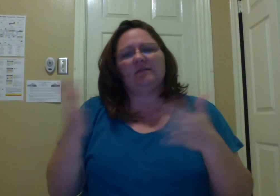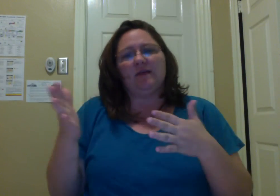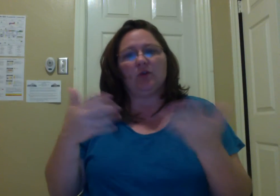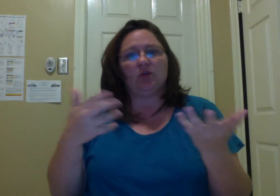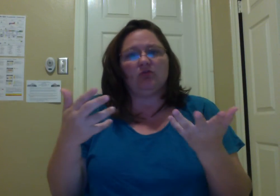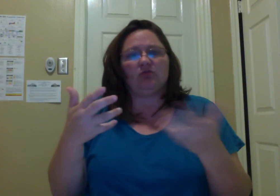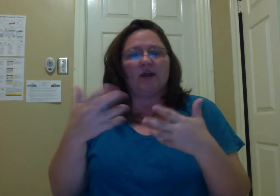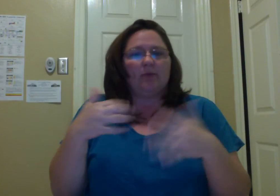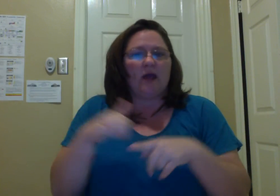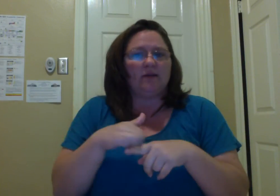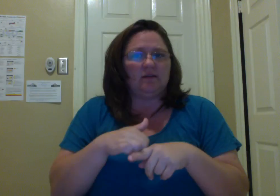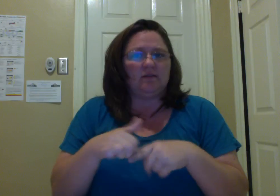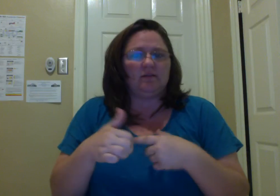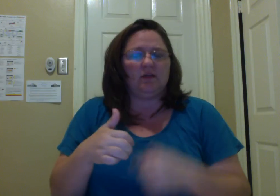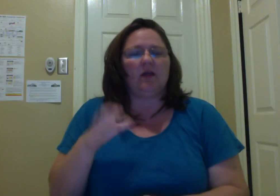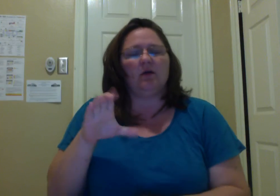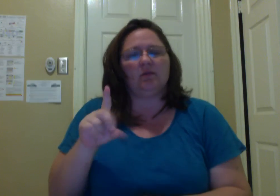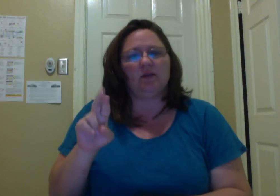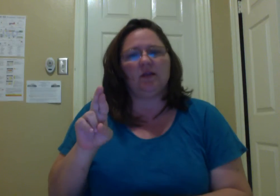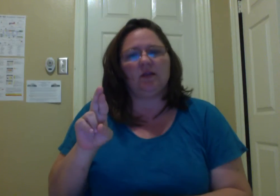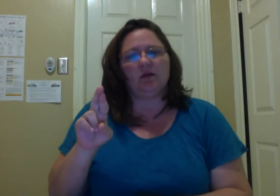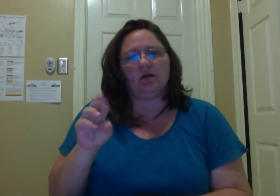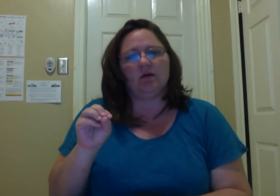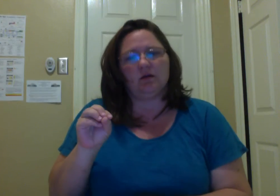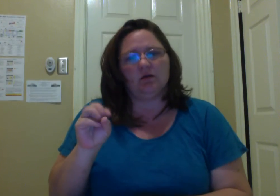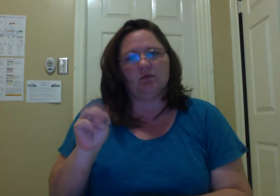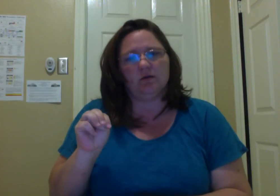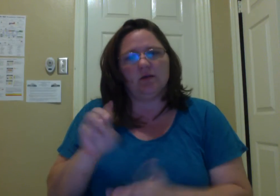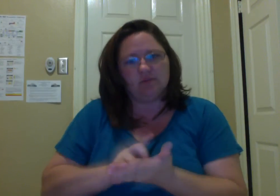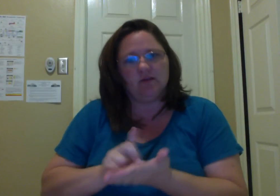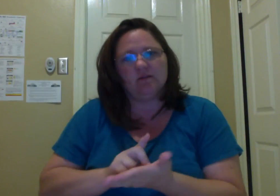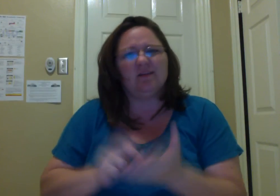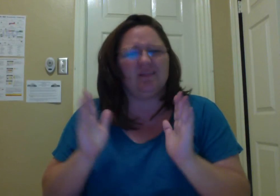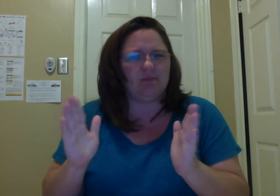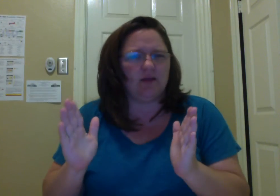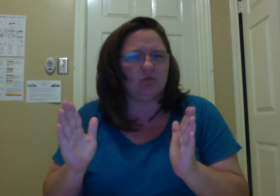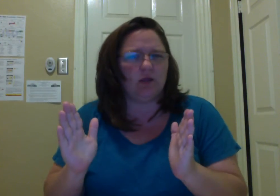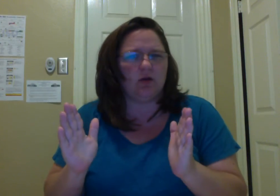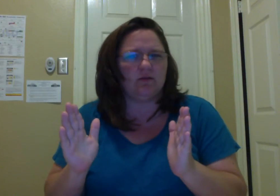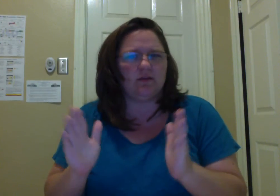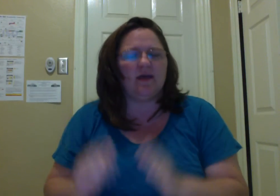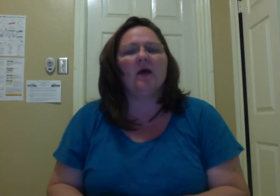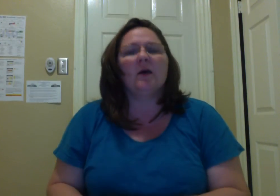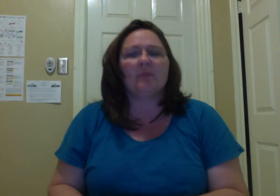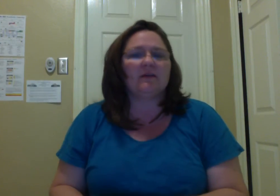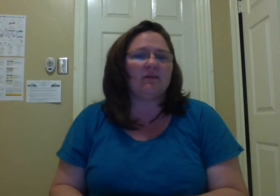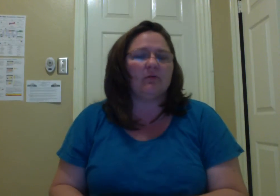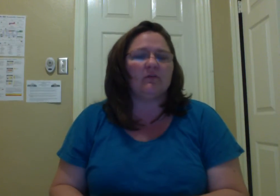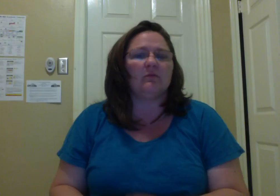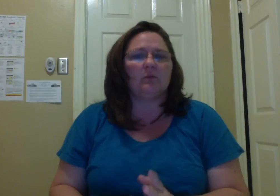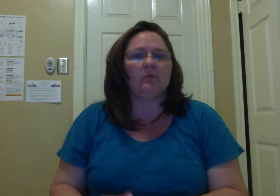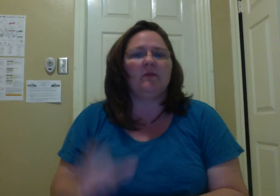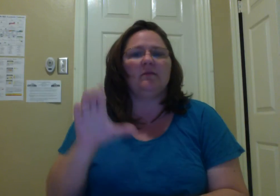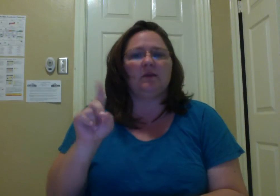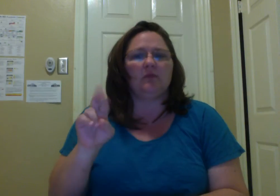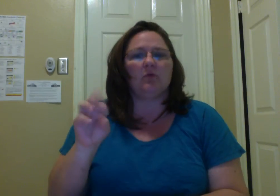when you're trying to practice this, they're like CD-ROM, disc. It's going to seem like it's really long to say that. But a deaf person, it would be